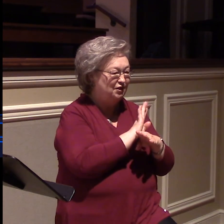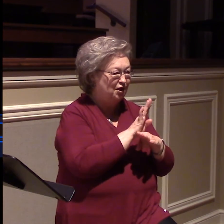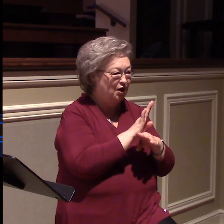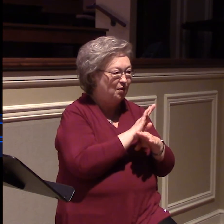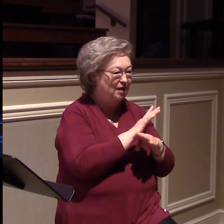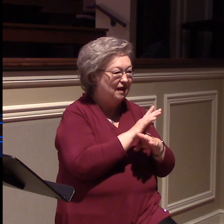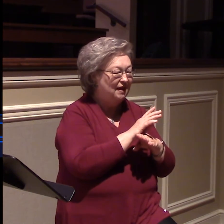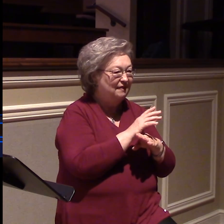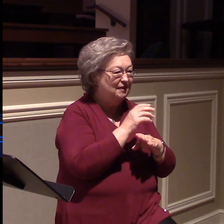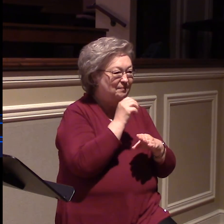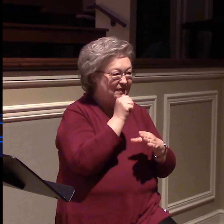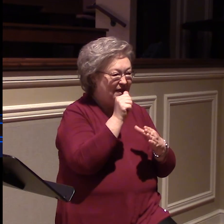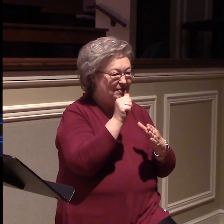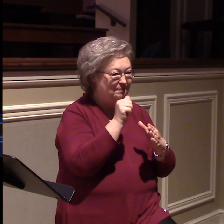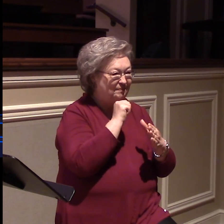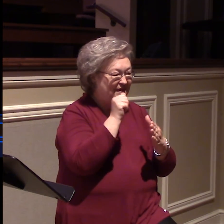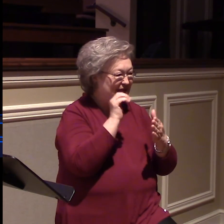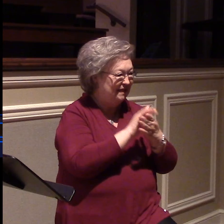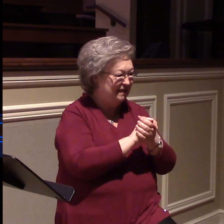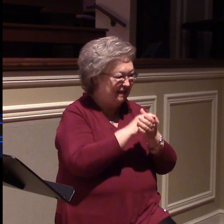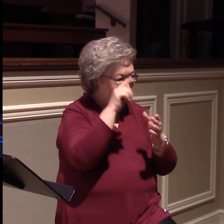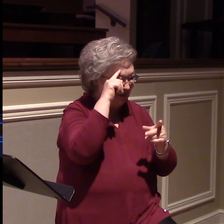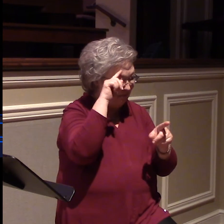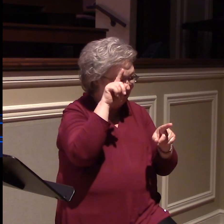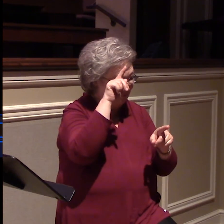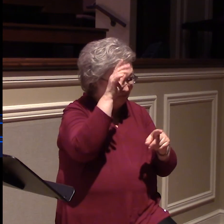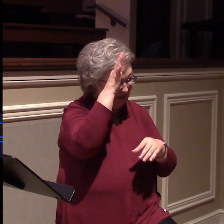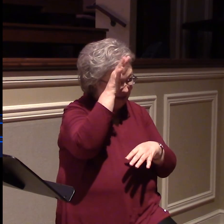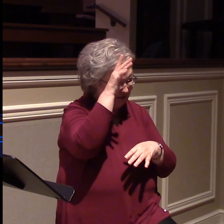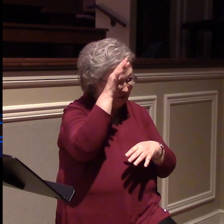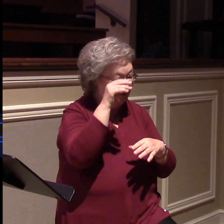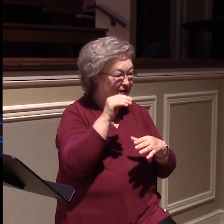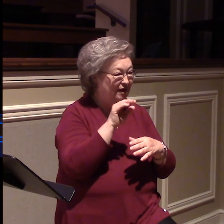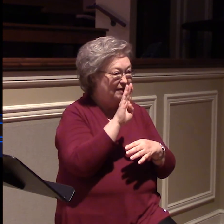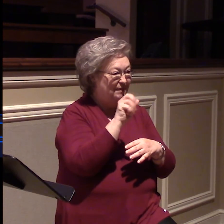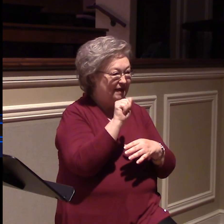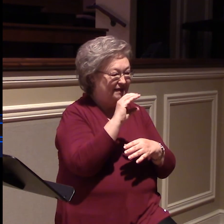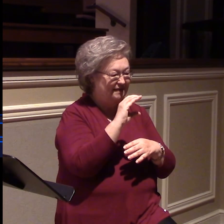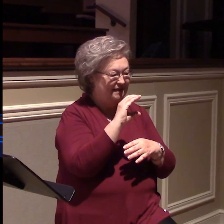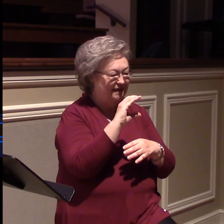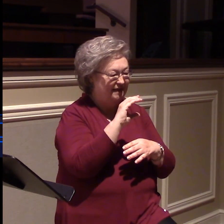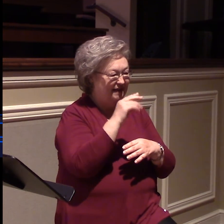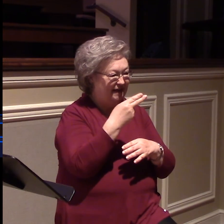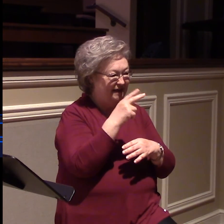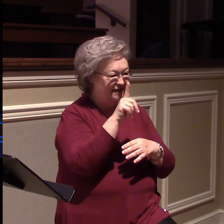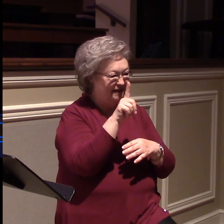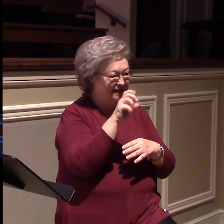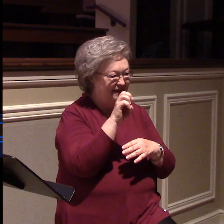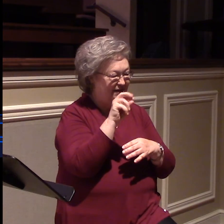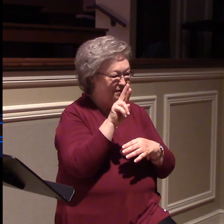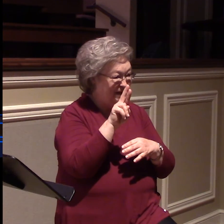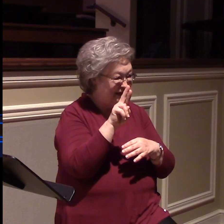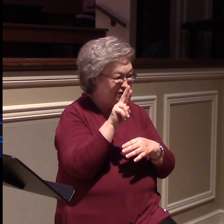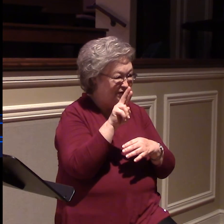taking a picture of the place, but you understand. You take this beautiful man or this beautiful woman, and you put them on a beautiful